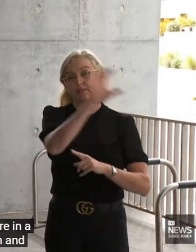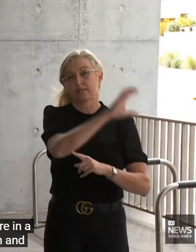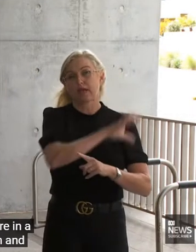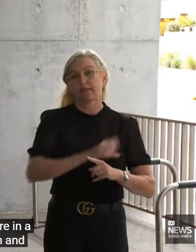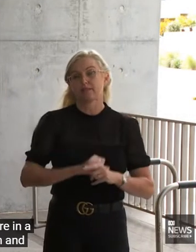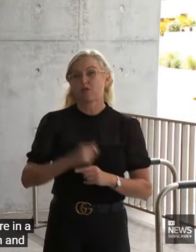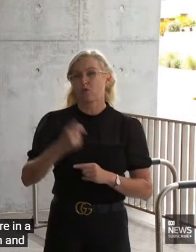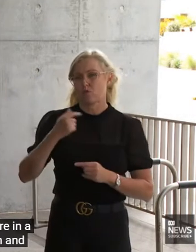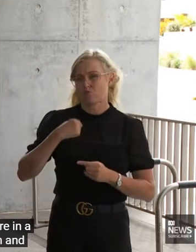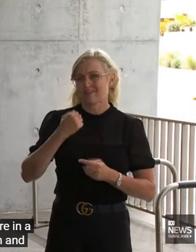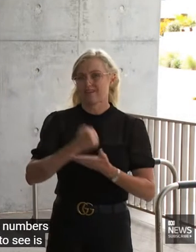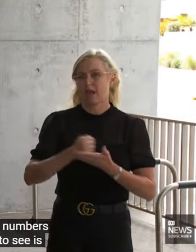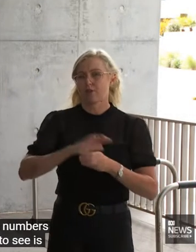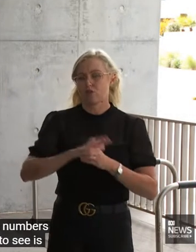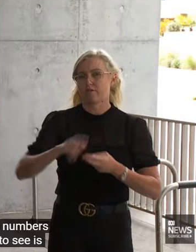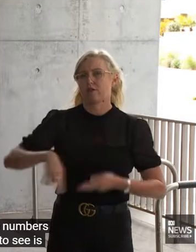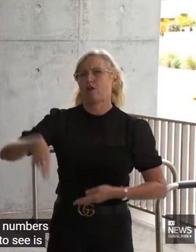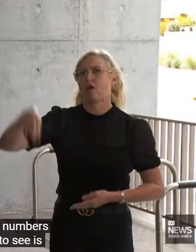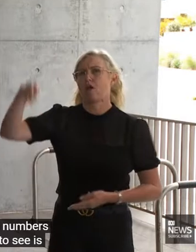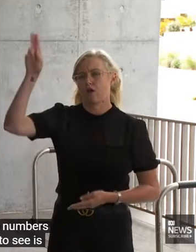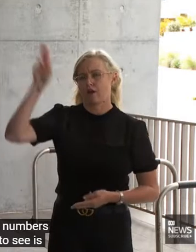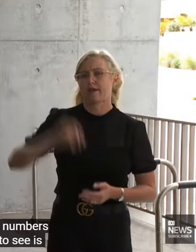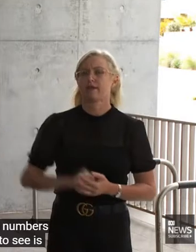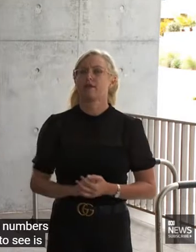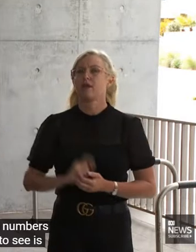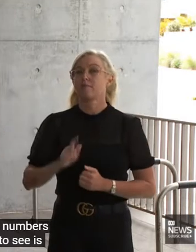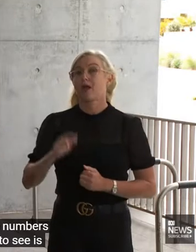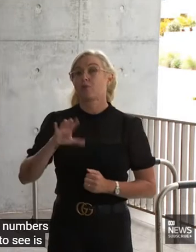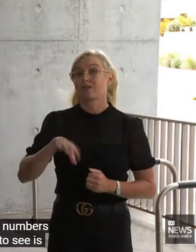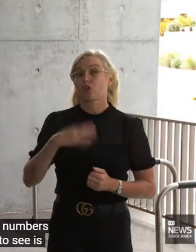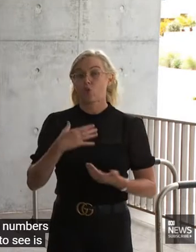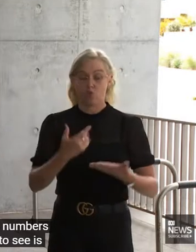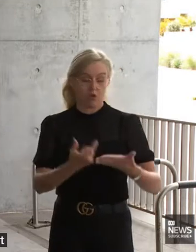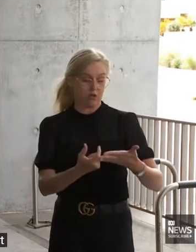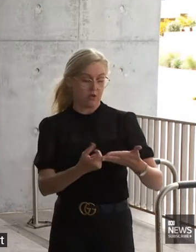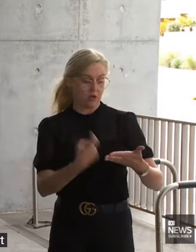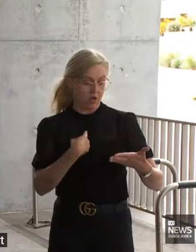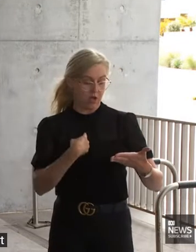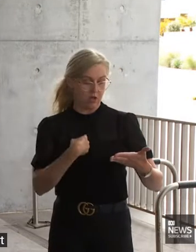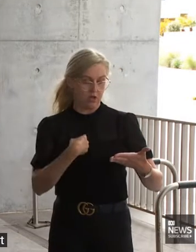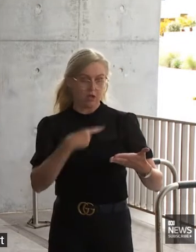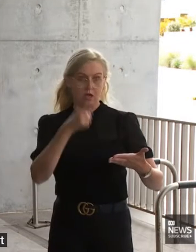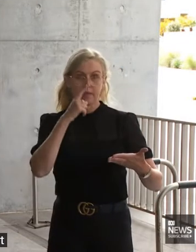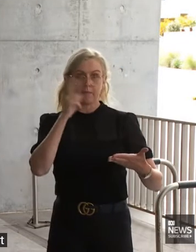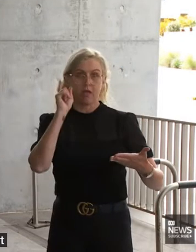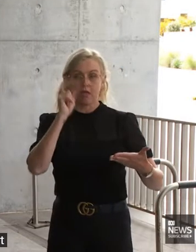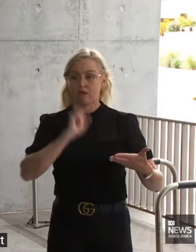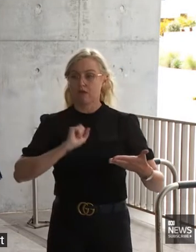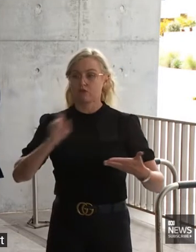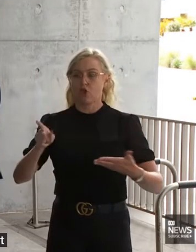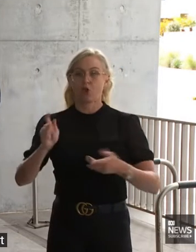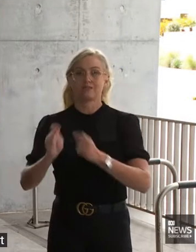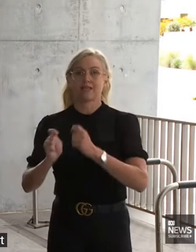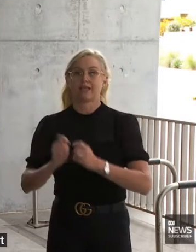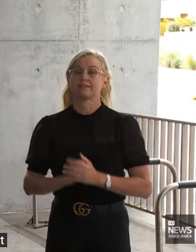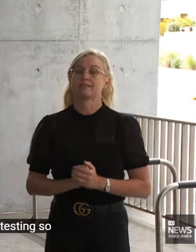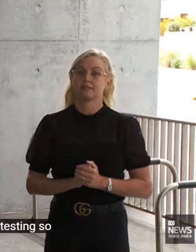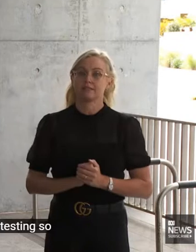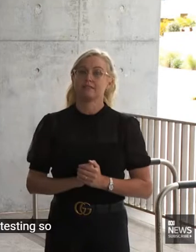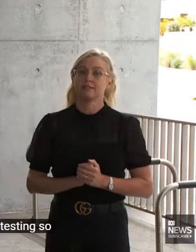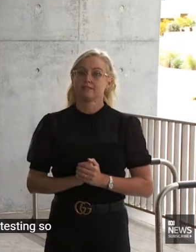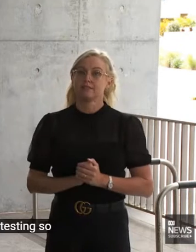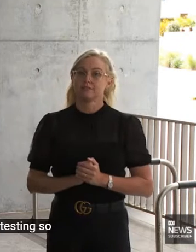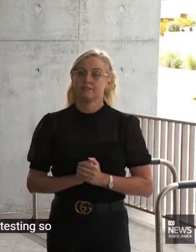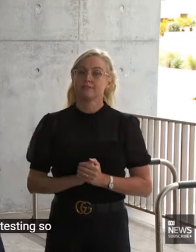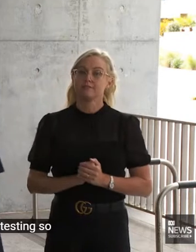numbers, what we don't want to see is that alert leads to unnecessary testing. So it's very important, Simon, if you can